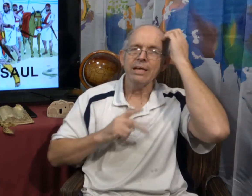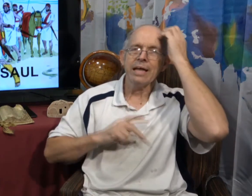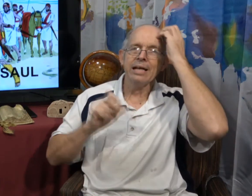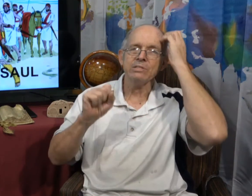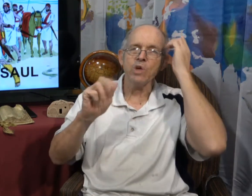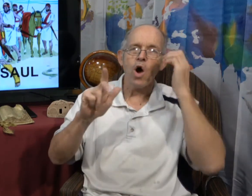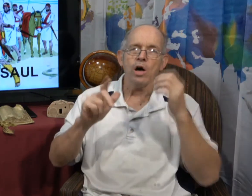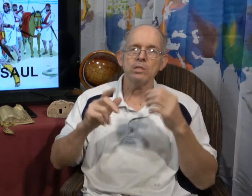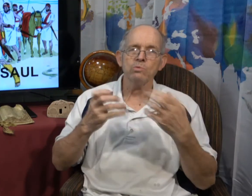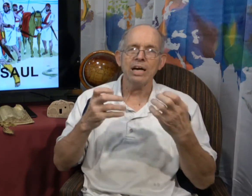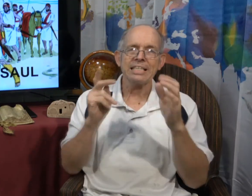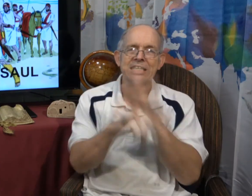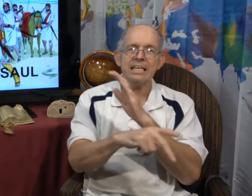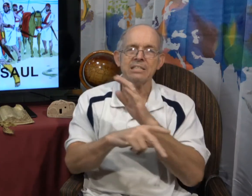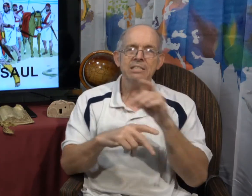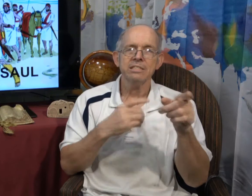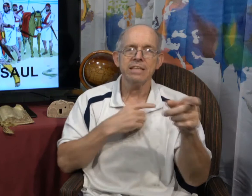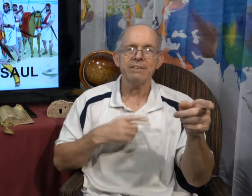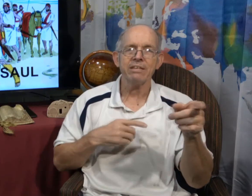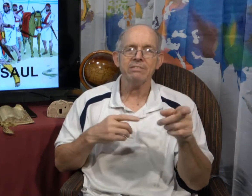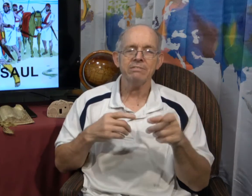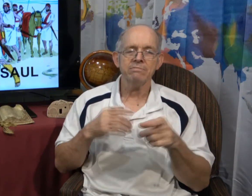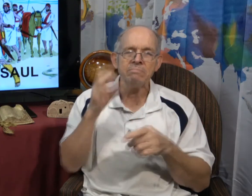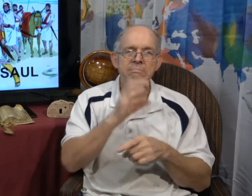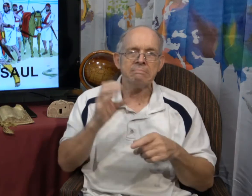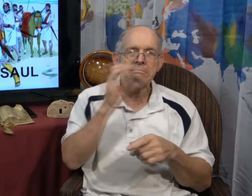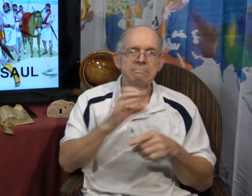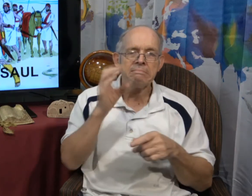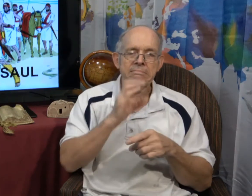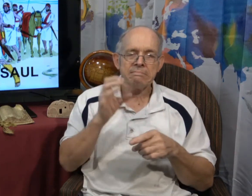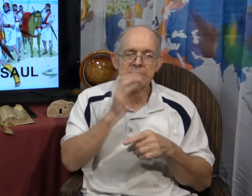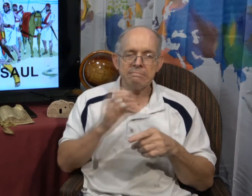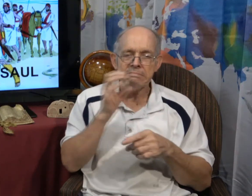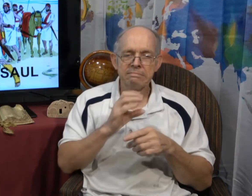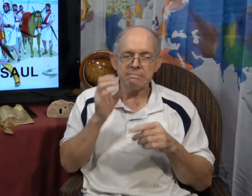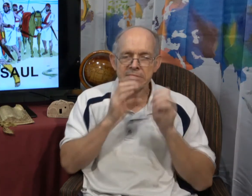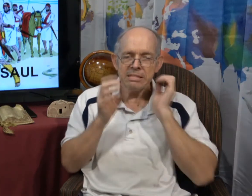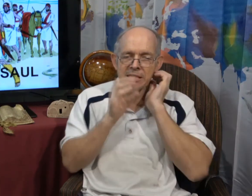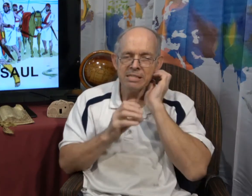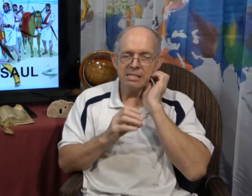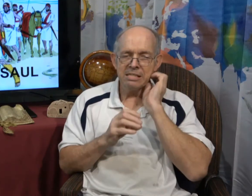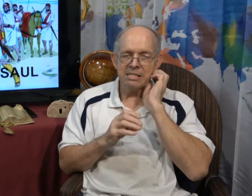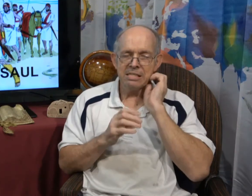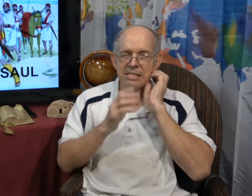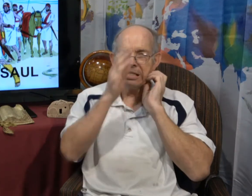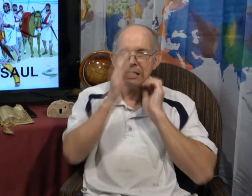King Saul right here, David.